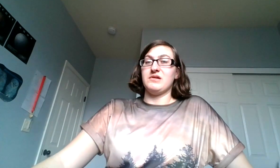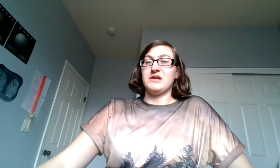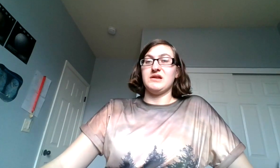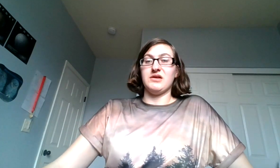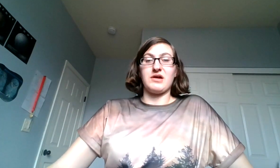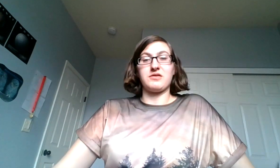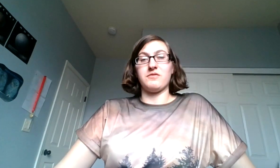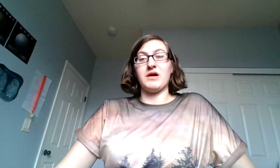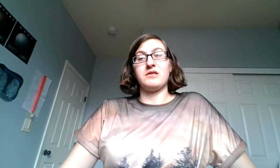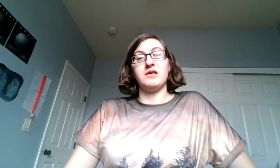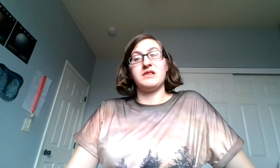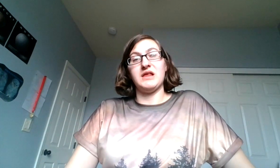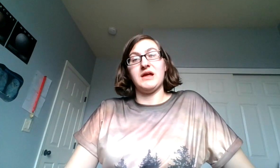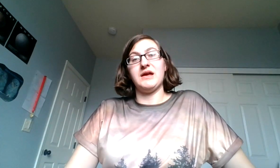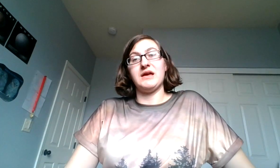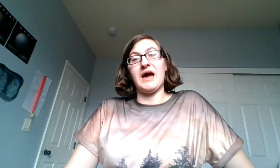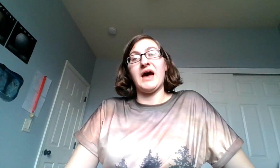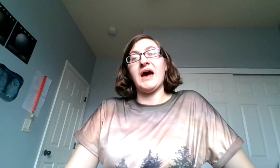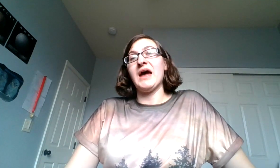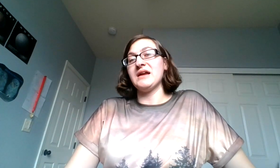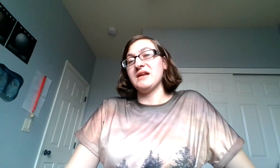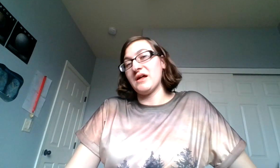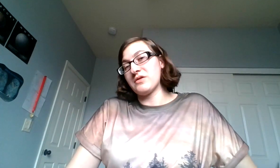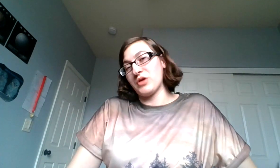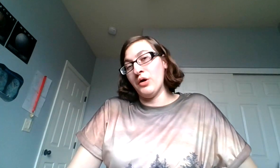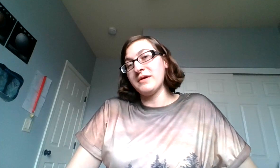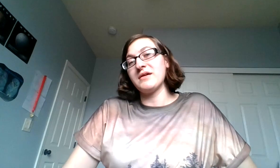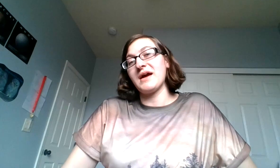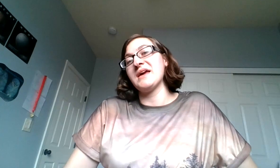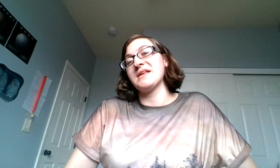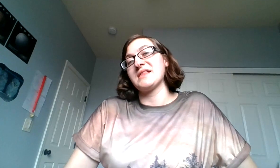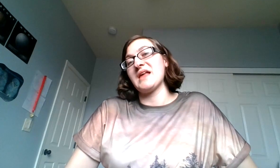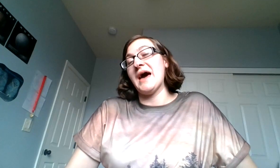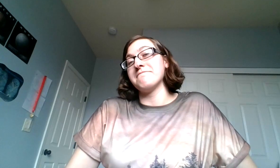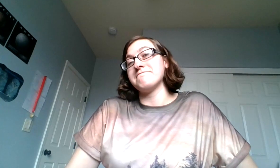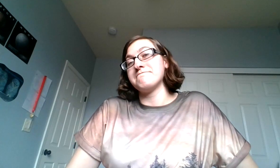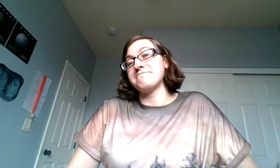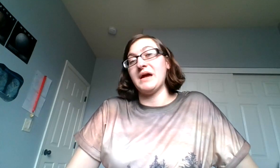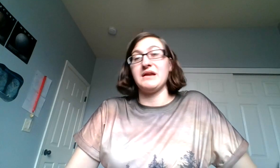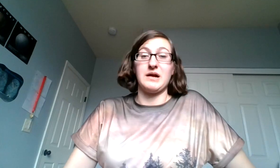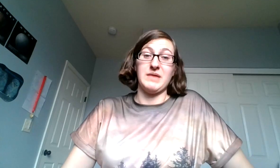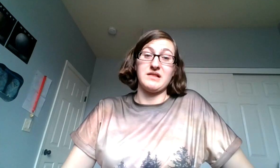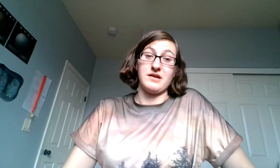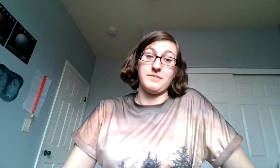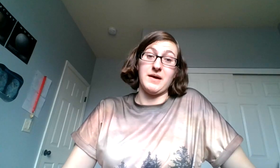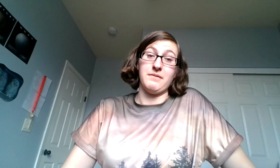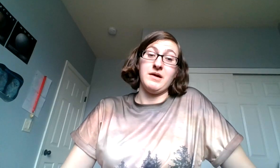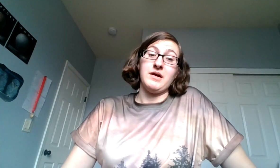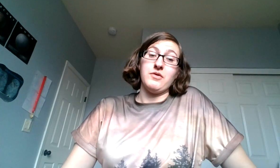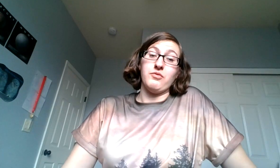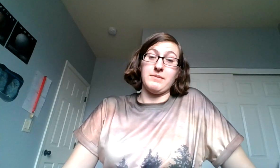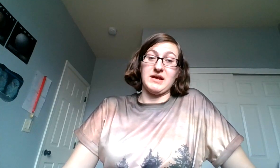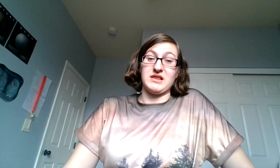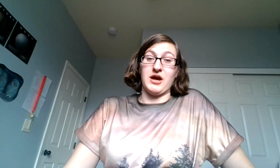you guys want to see, I never told you guys that I never messed about one myself.